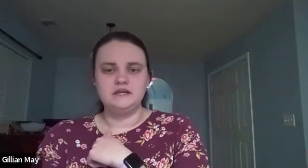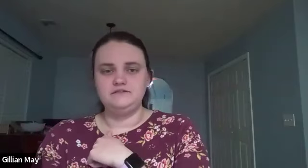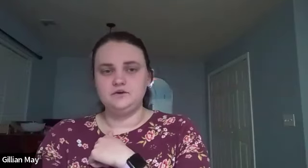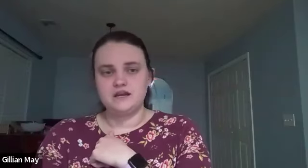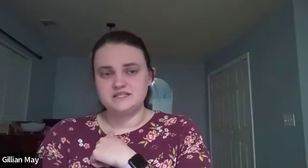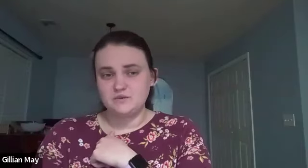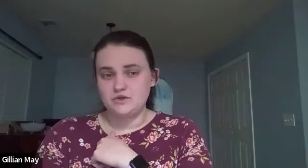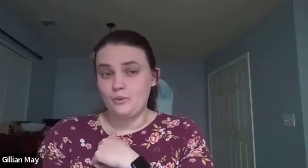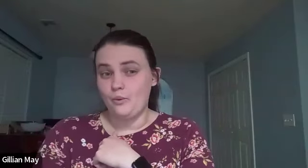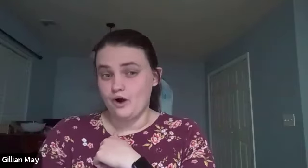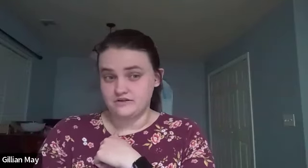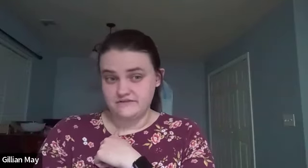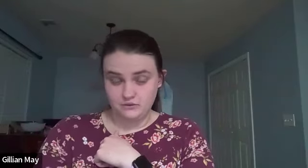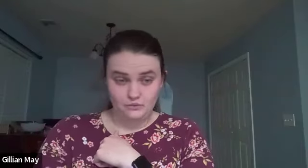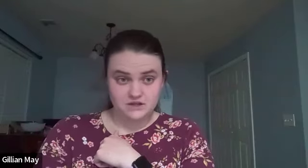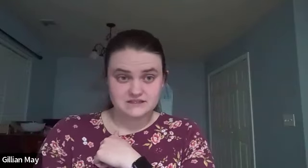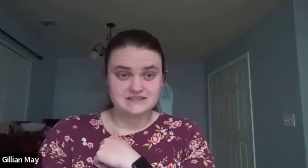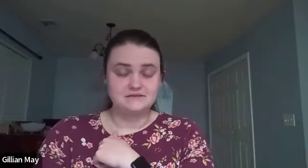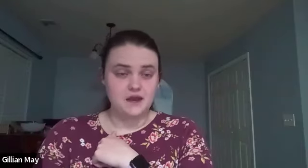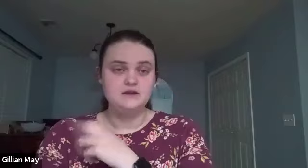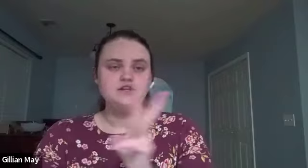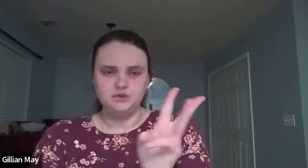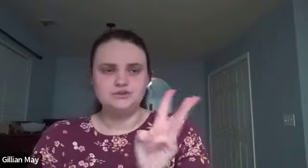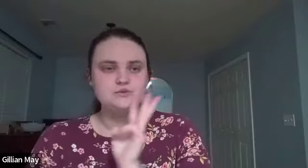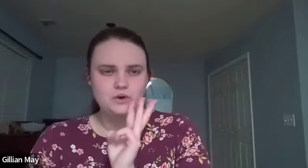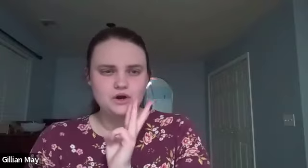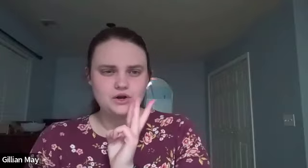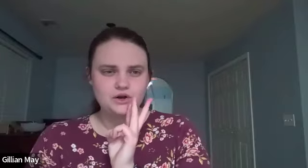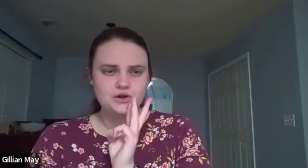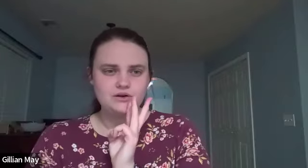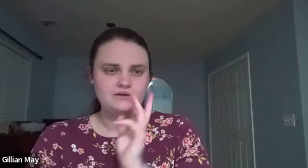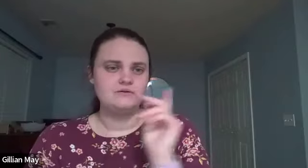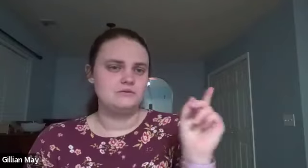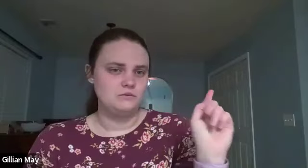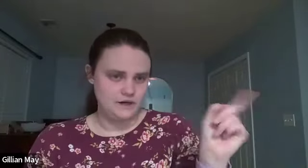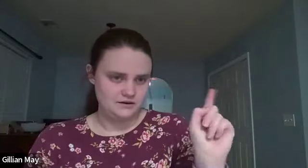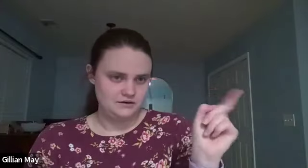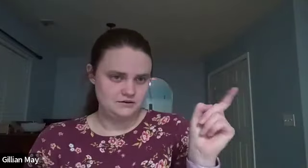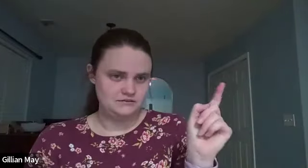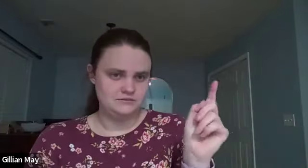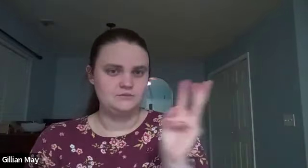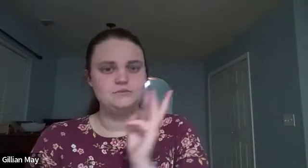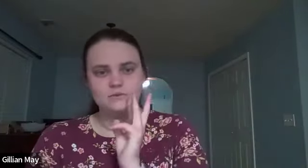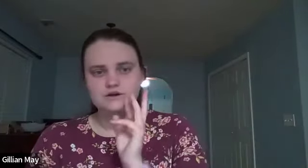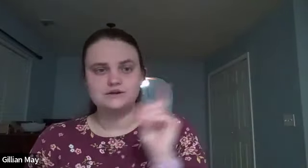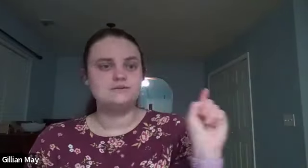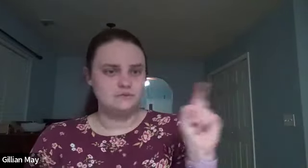If you were asking where the water fountain was, things like that, you would do water where? Water where?